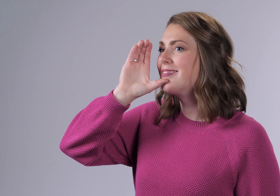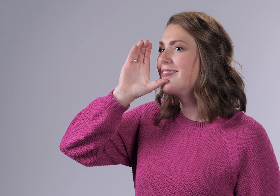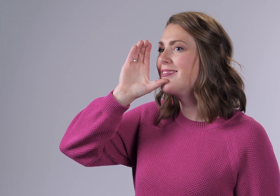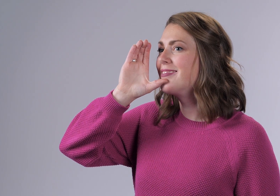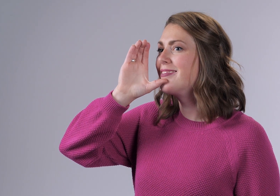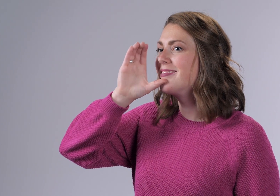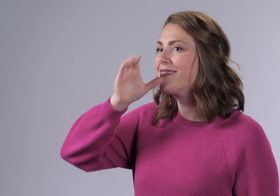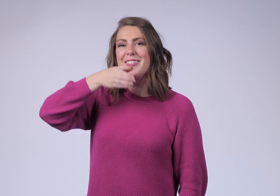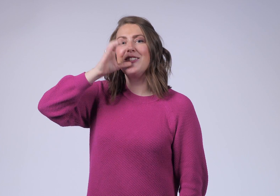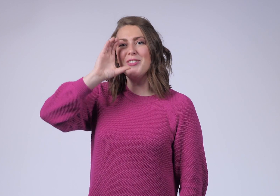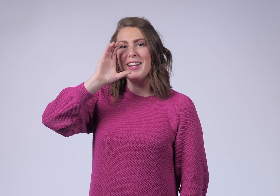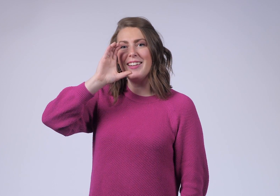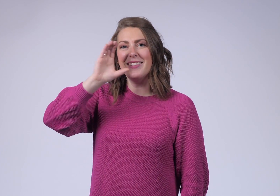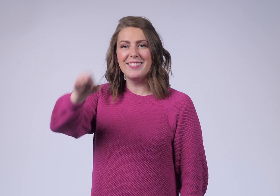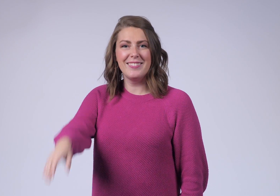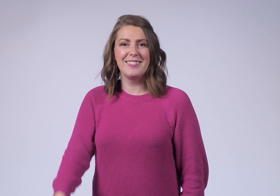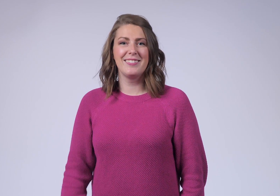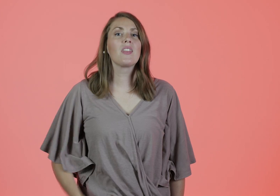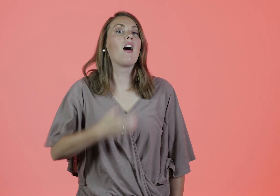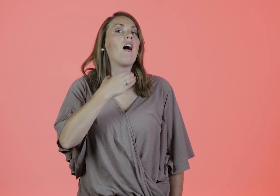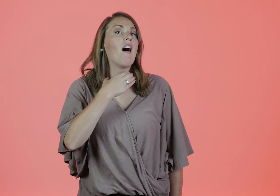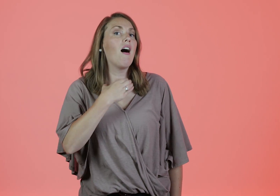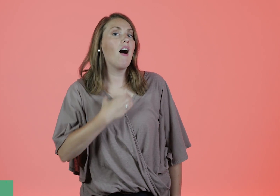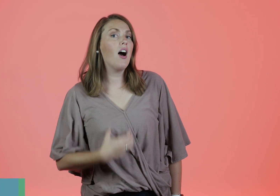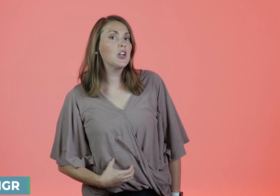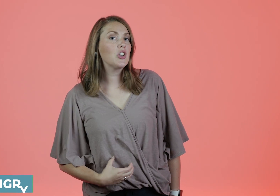it. Drink. Hungry.